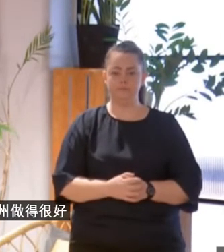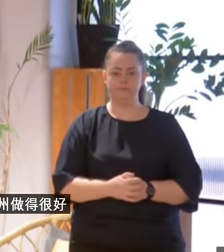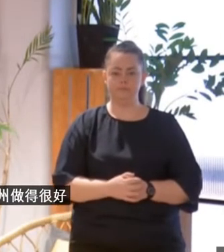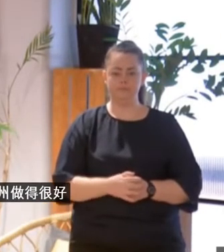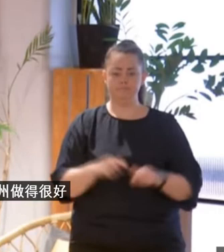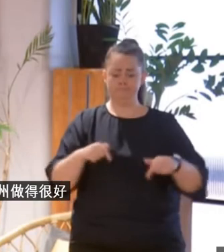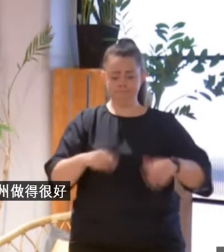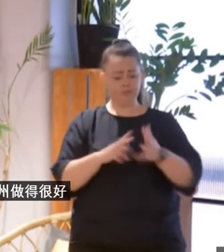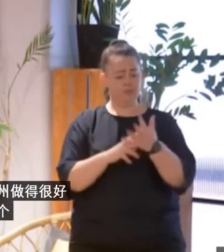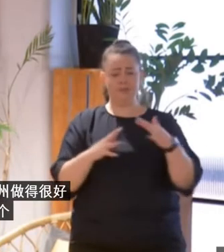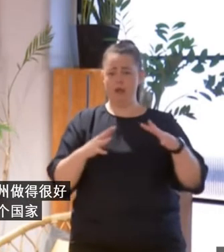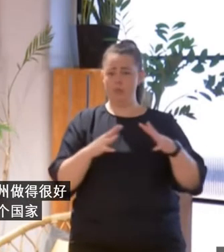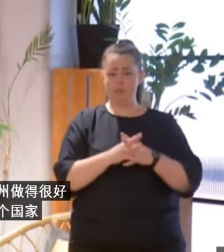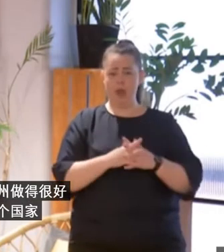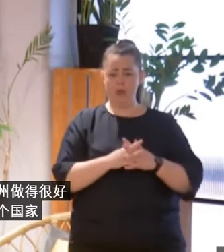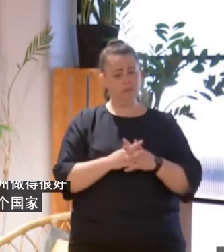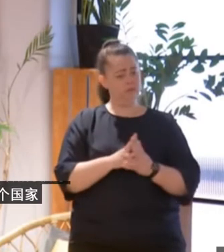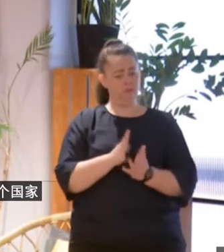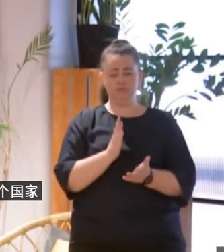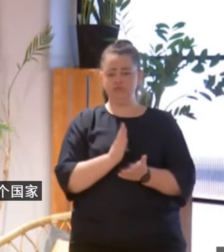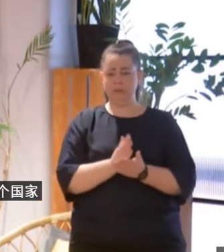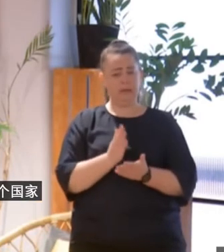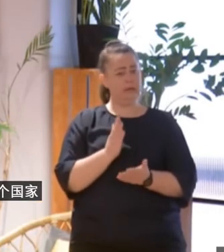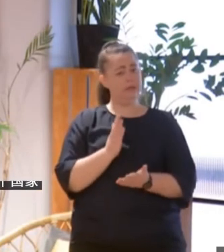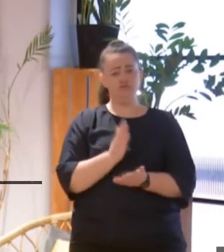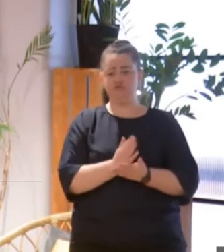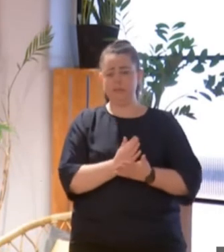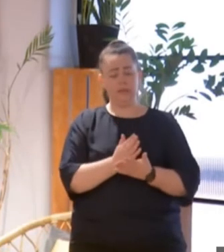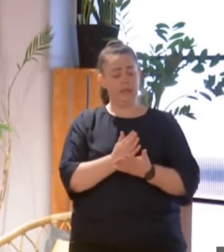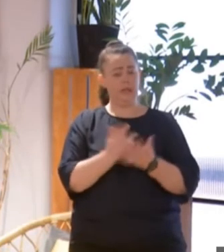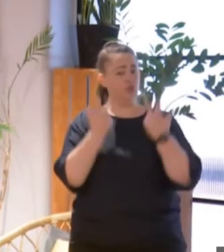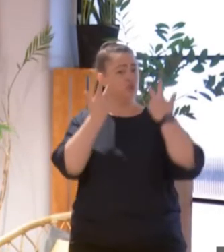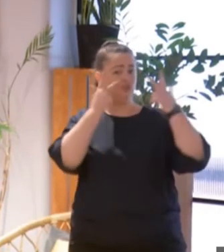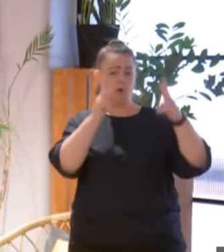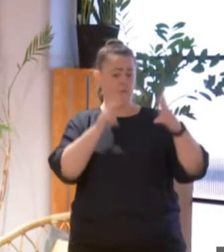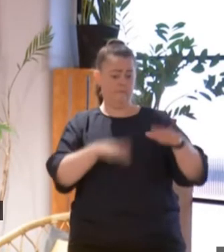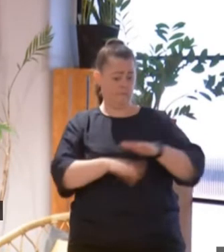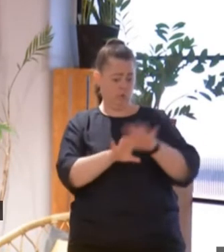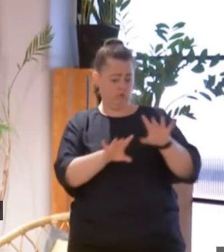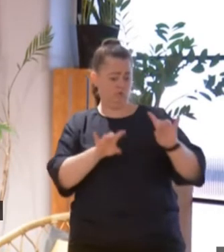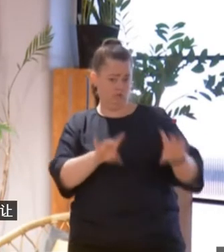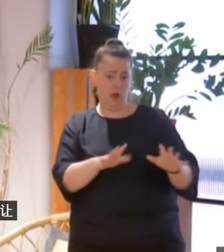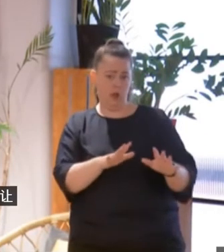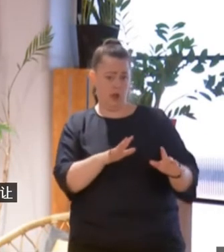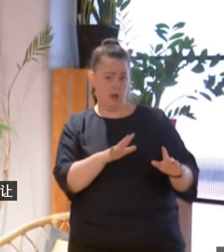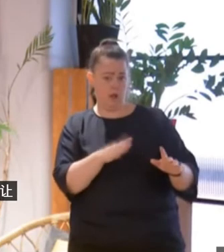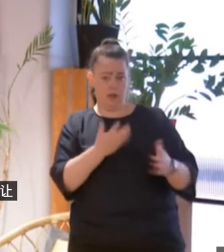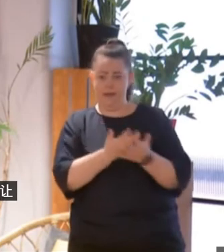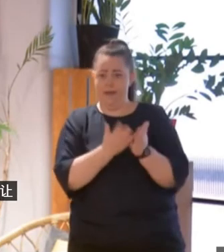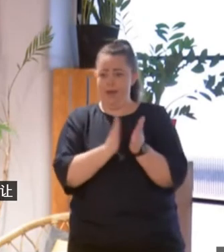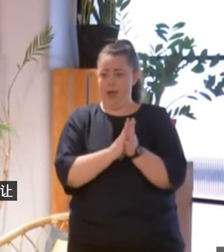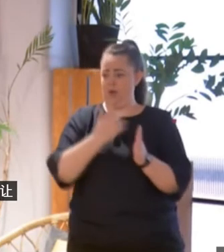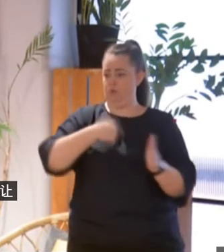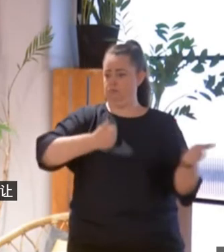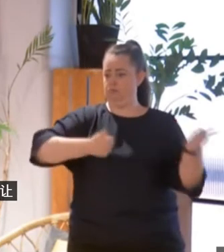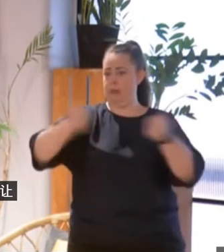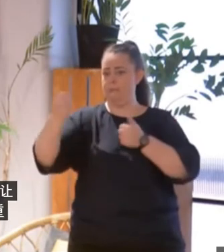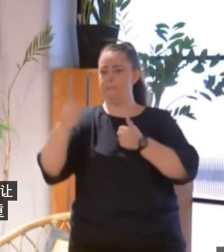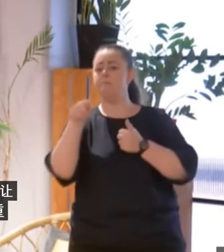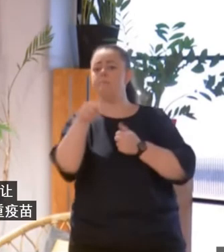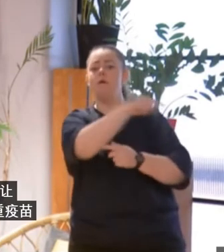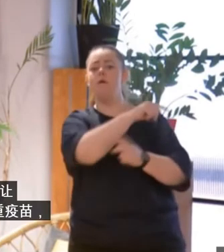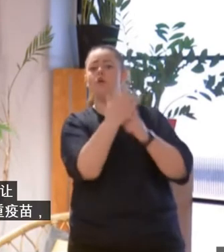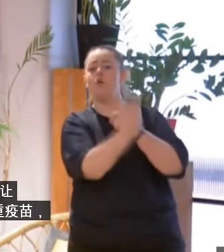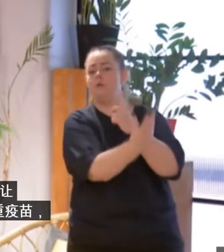well in New South Wales. We really have led the country. We've led most of the world in getting to have almost 95% of